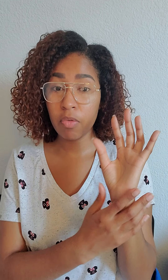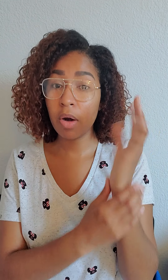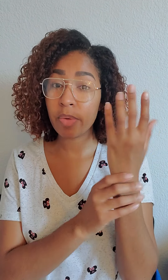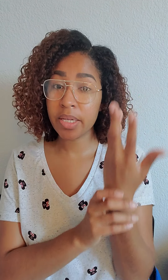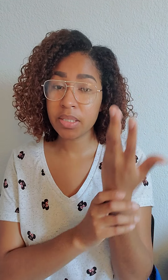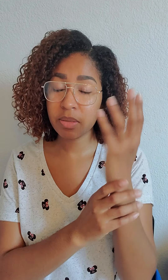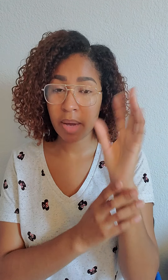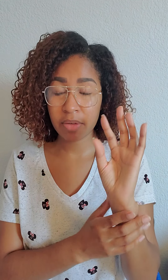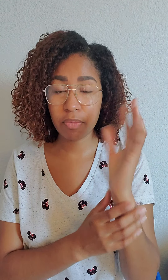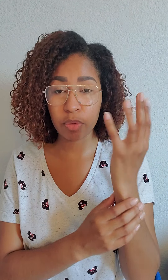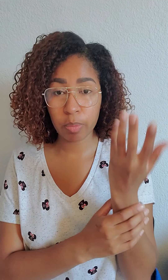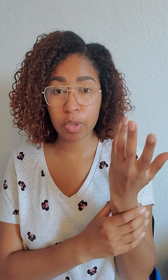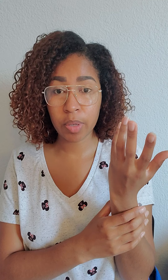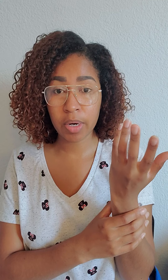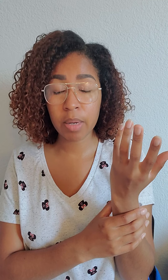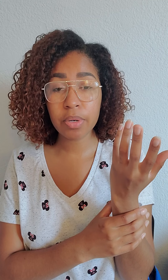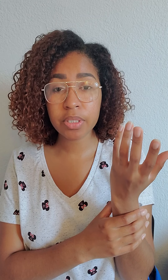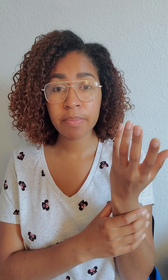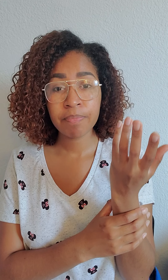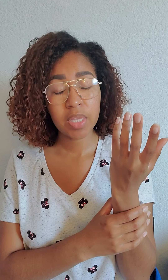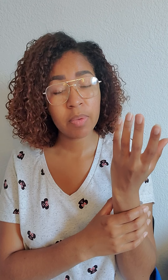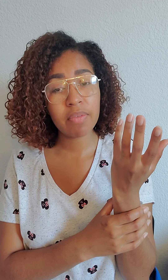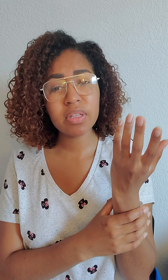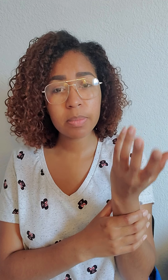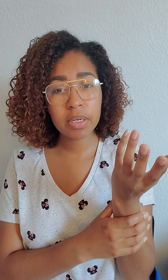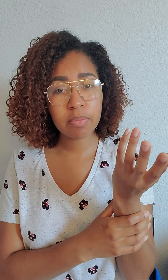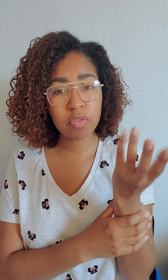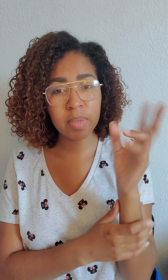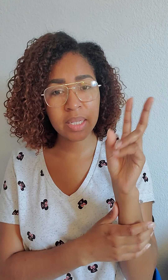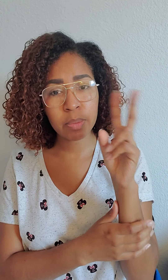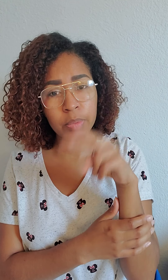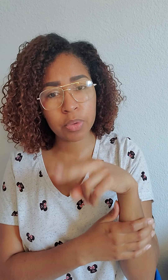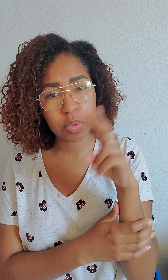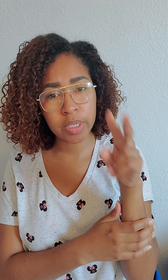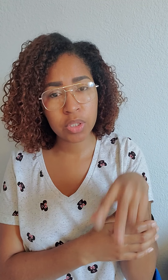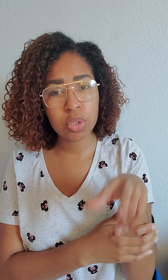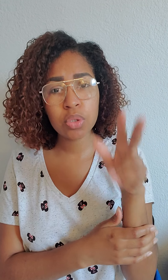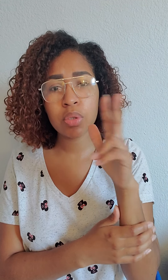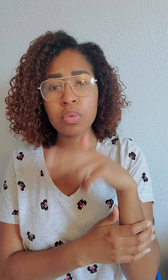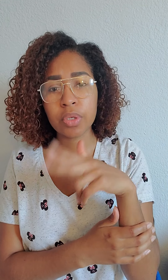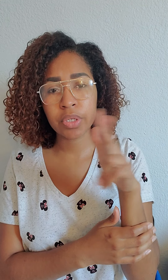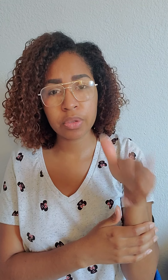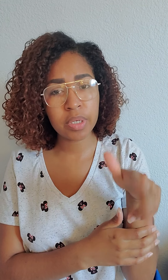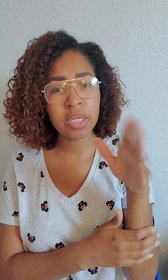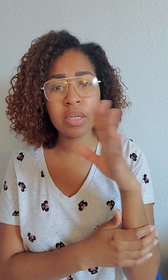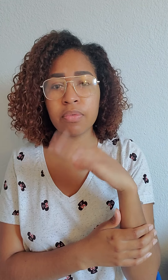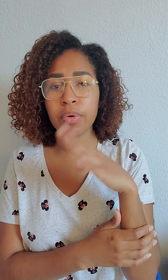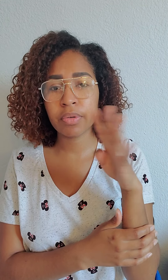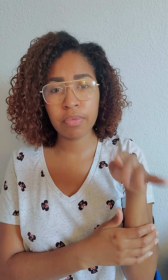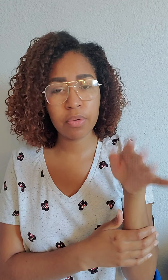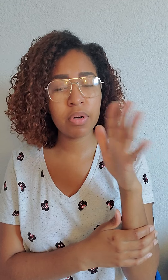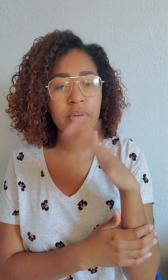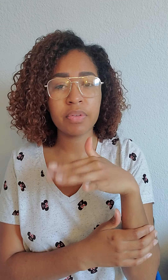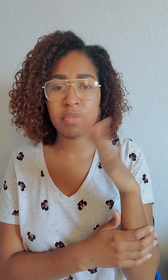our wrist back and forth when we're doing our numbers. And we have a little bit of movement like when we do 22, 33, 44,